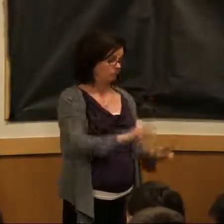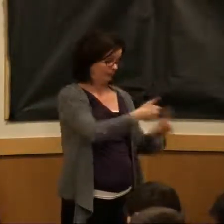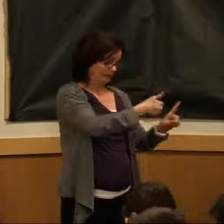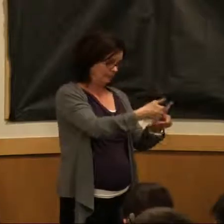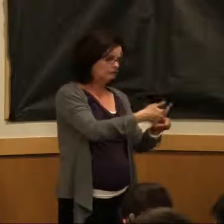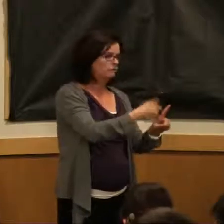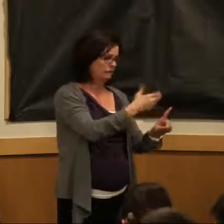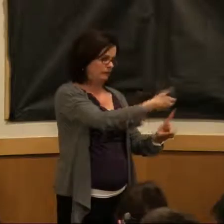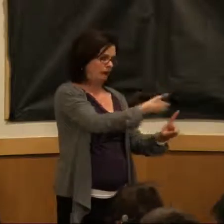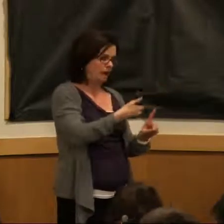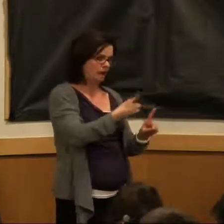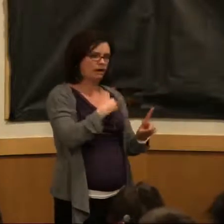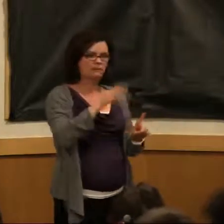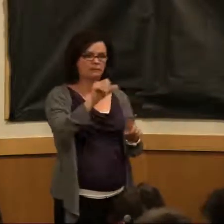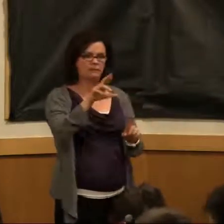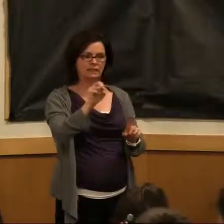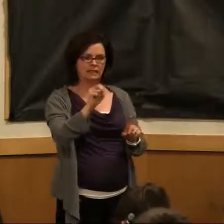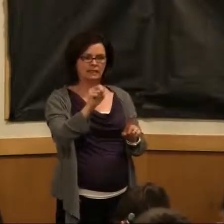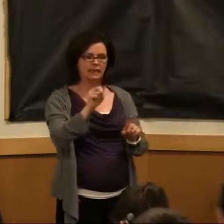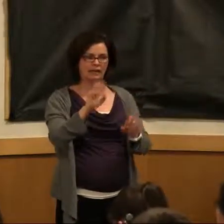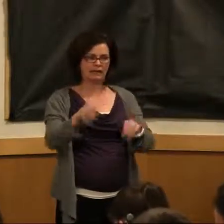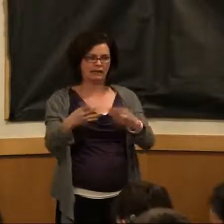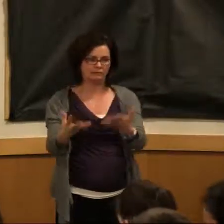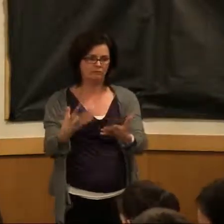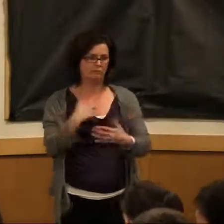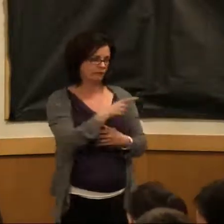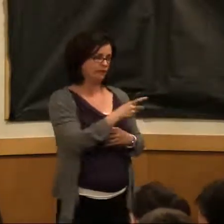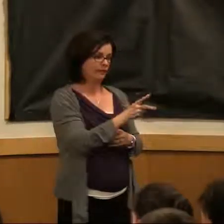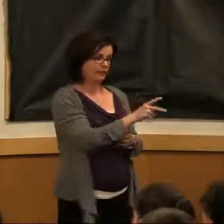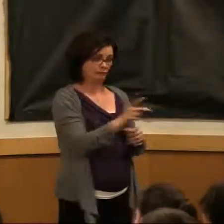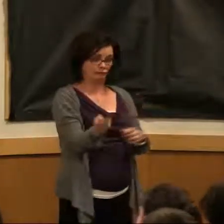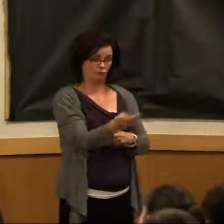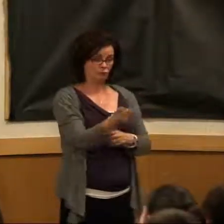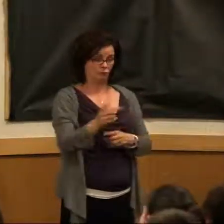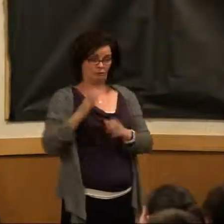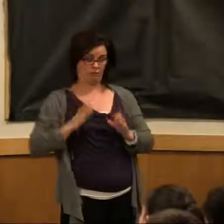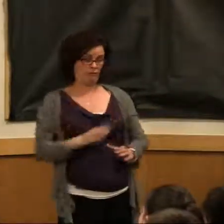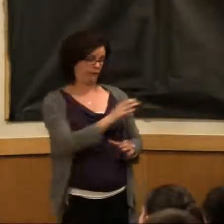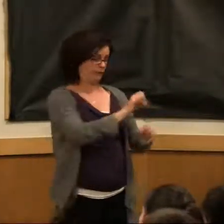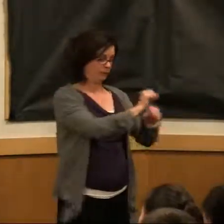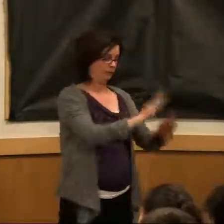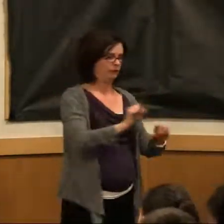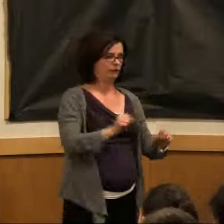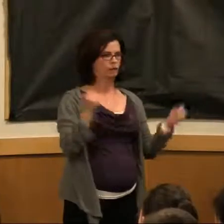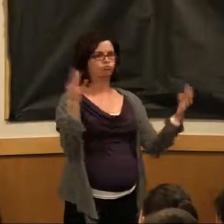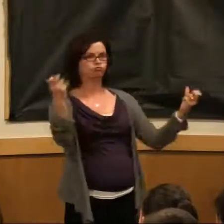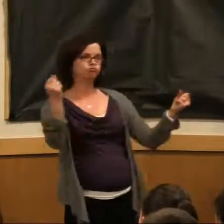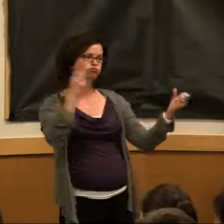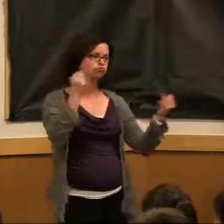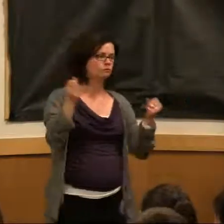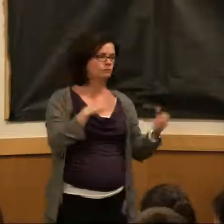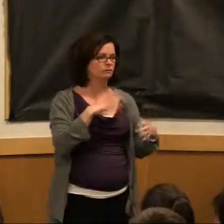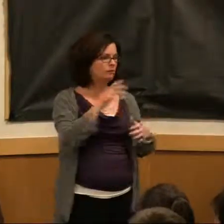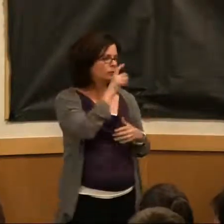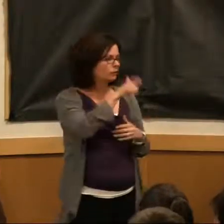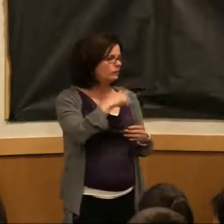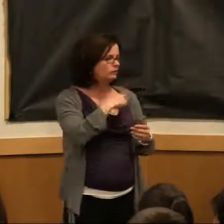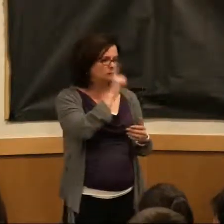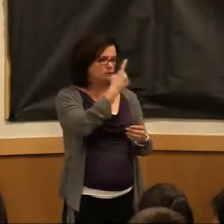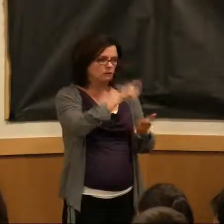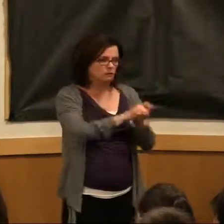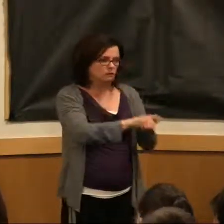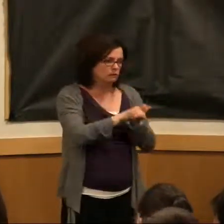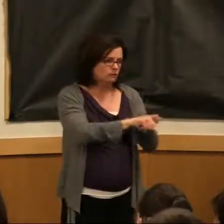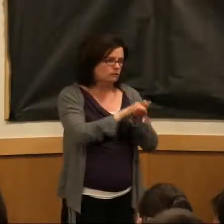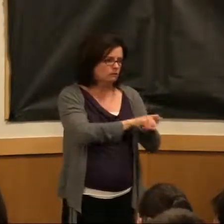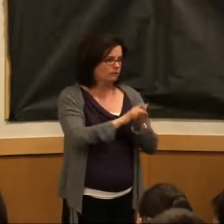so each other can talk instead of us writing on a piece of paper and flashing it, and then this is just somebody, this